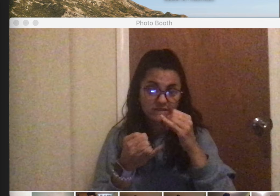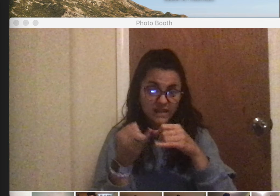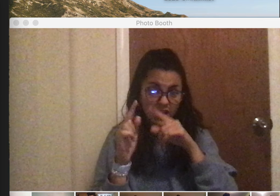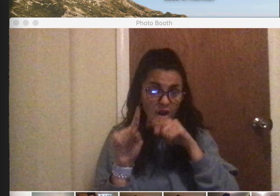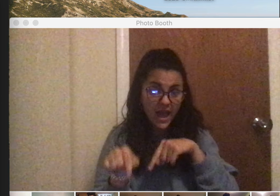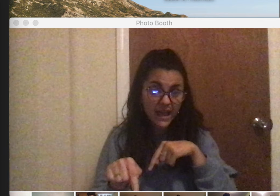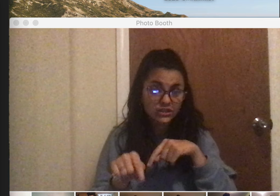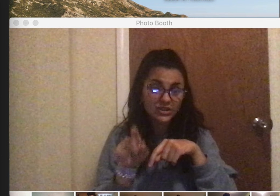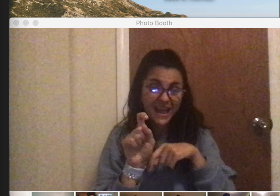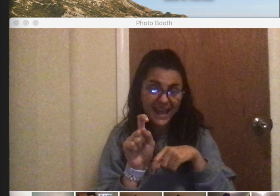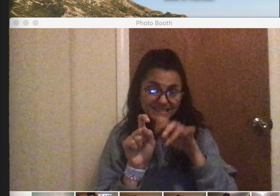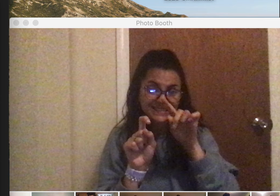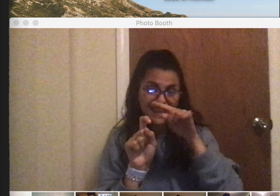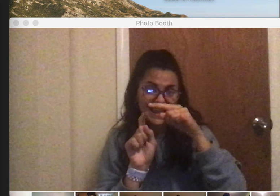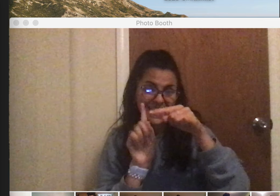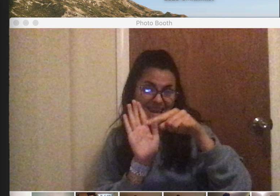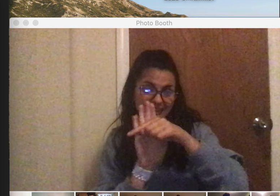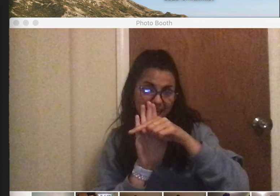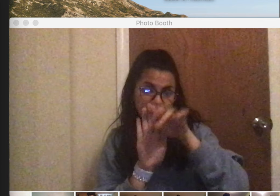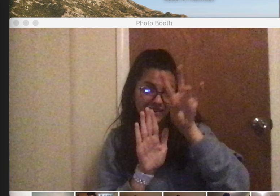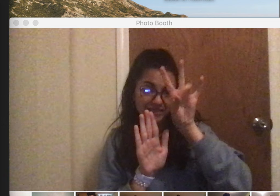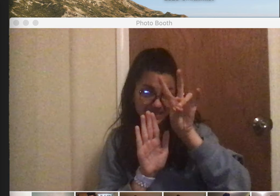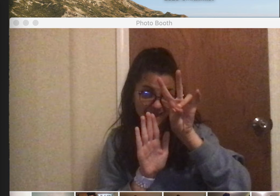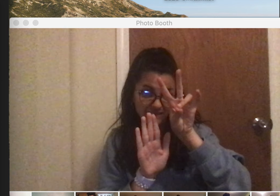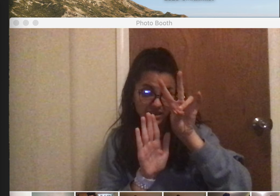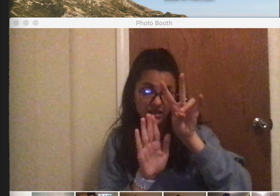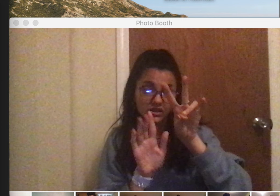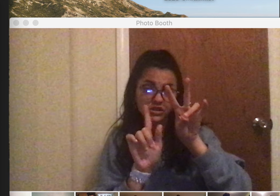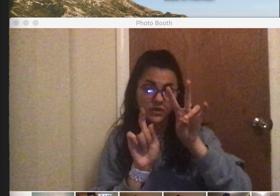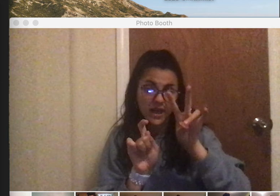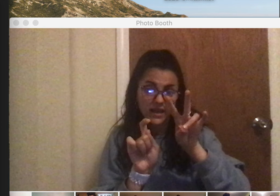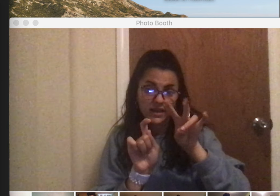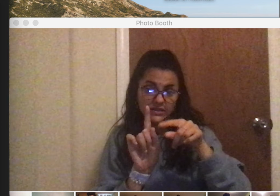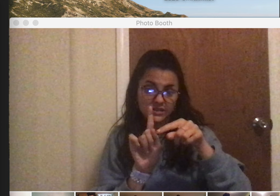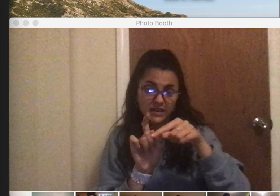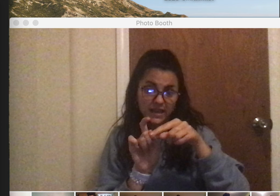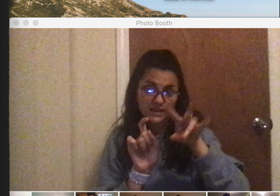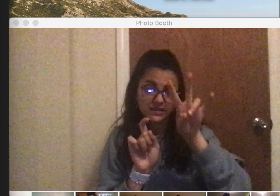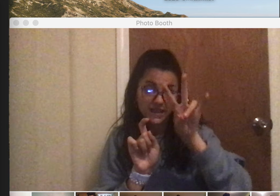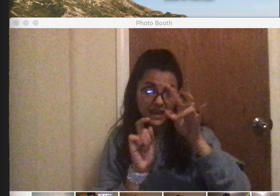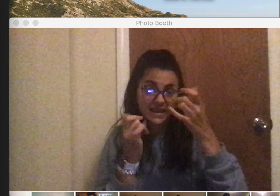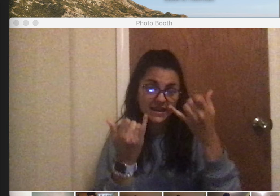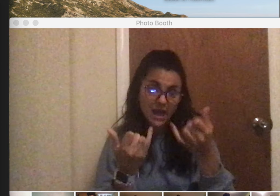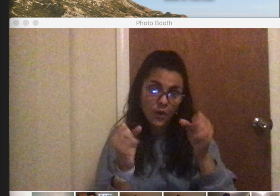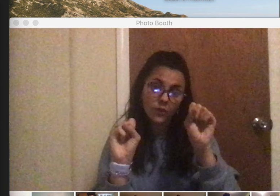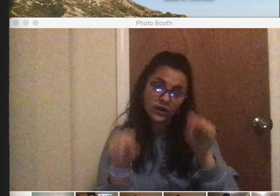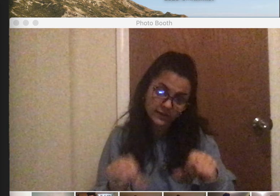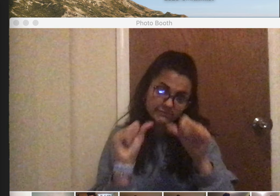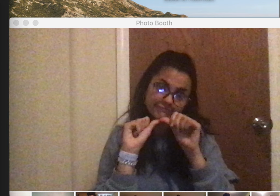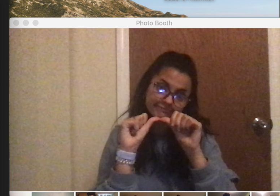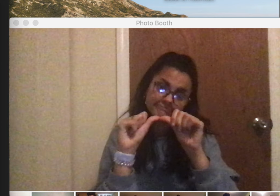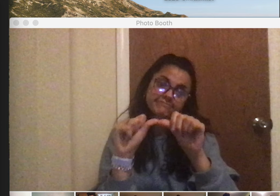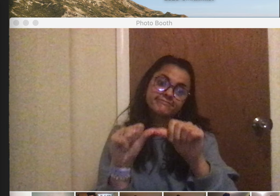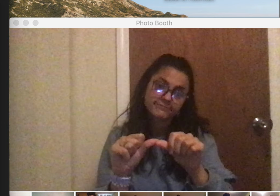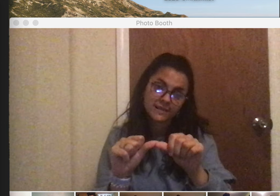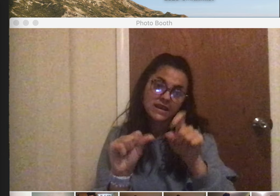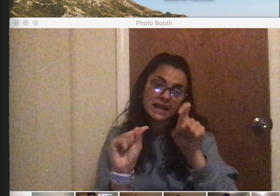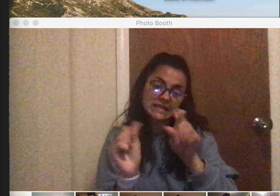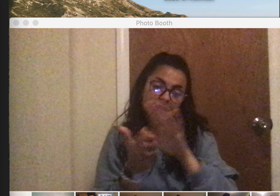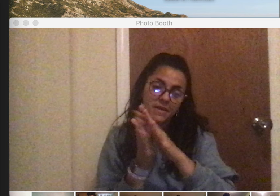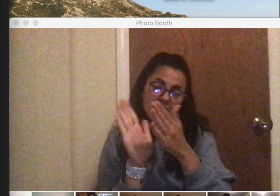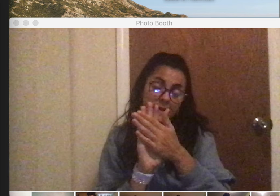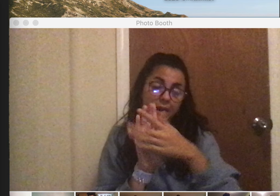get, this is x to the negative 7th. Now, again, we need to make it a positive exponent,